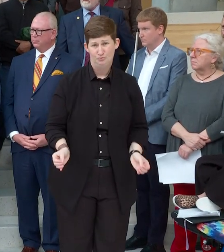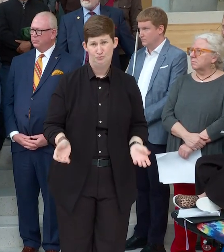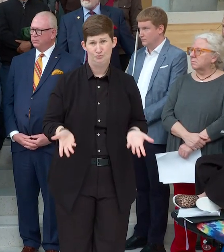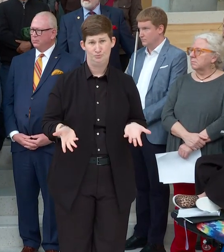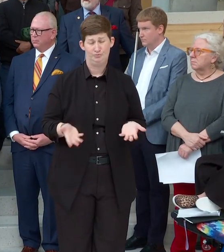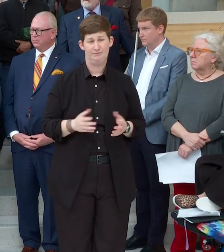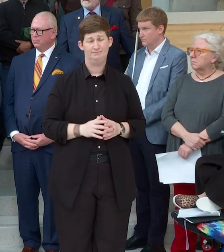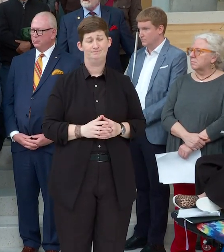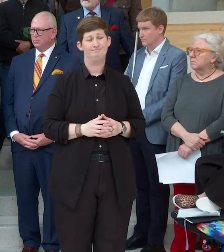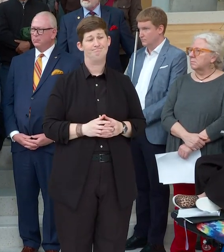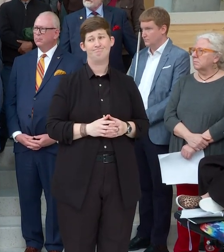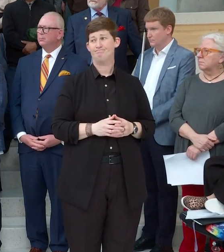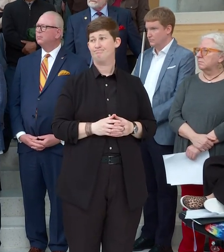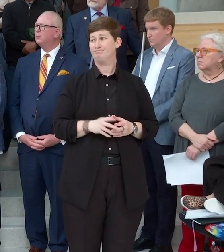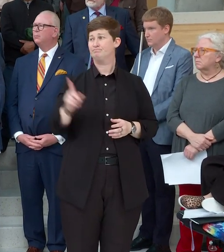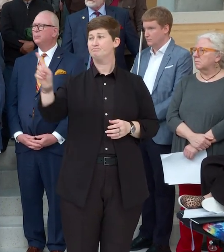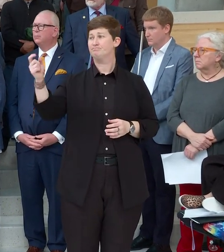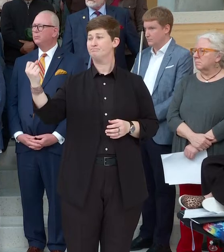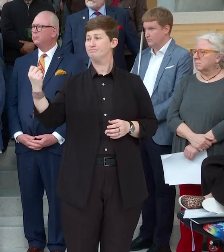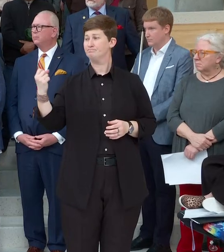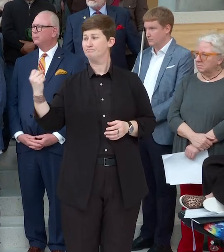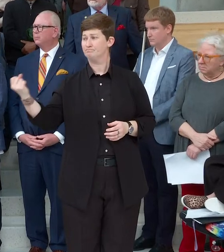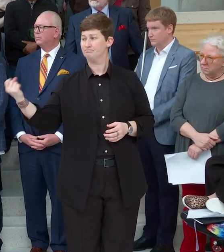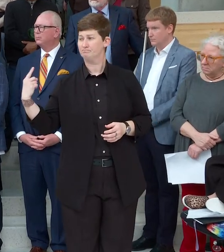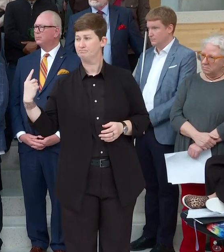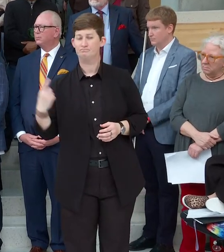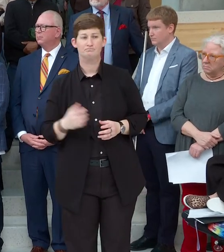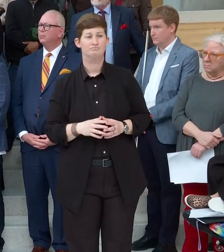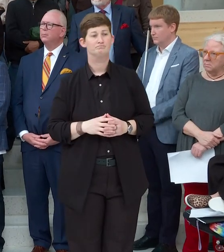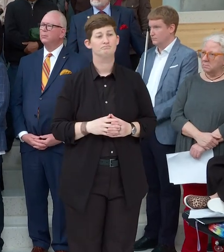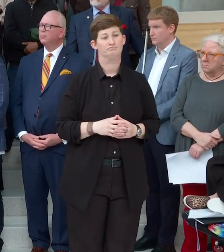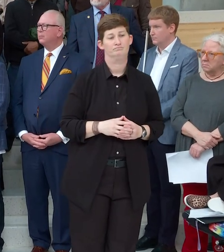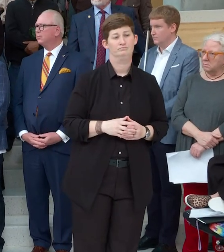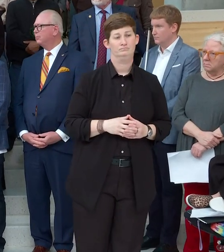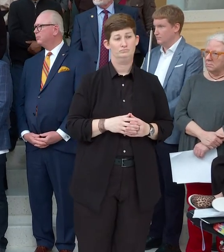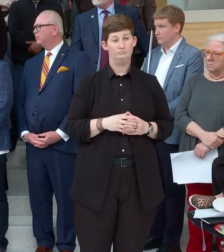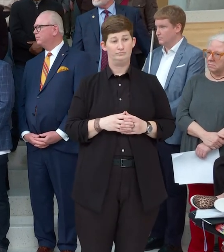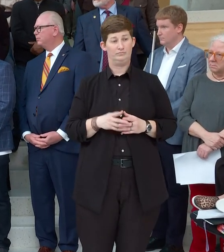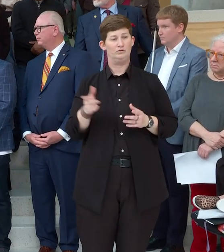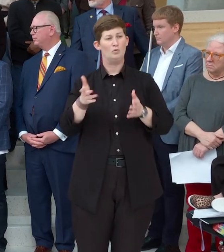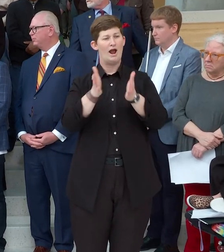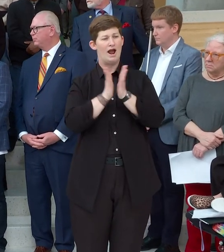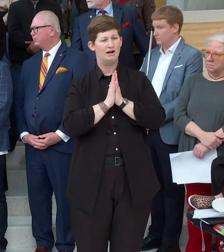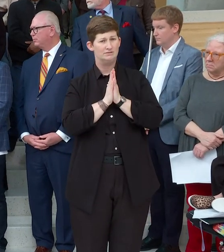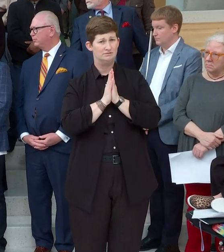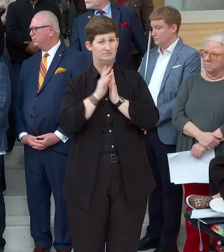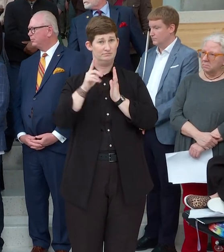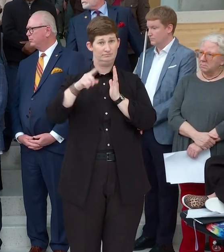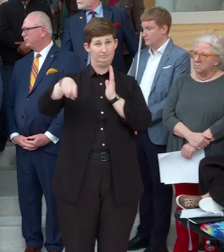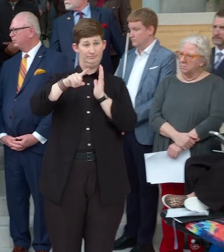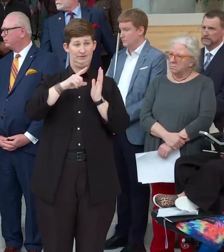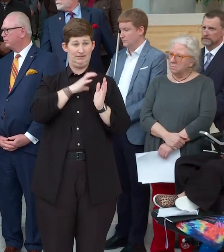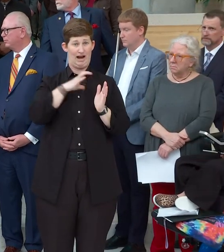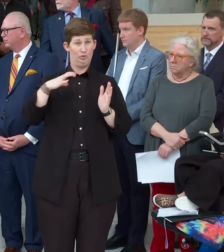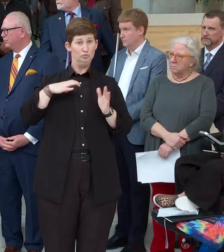now. Mayor, you're urging the council to reconsider the ordinance. Are you urging